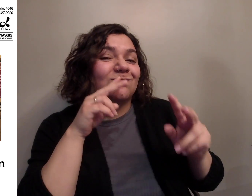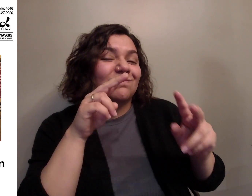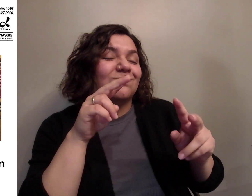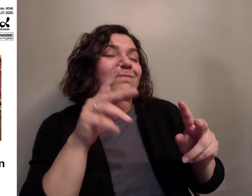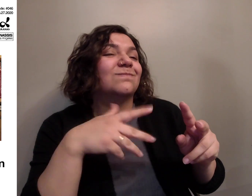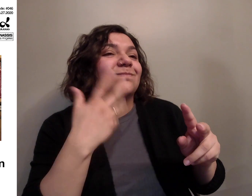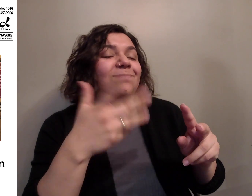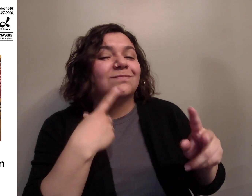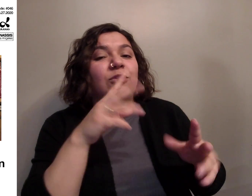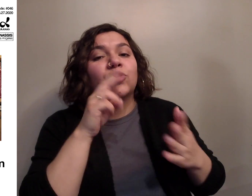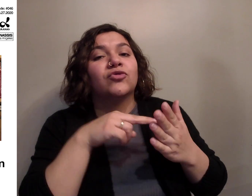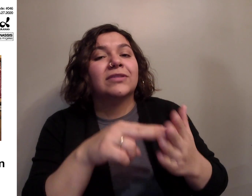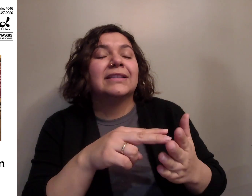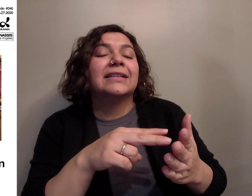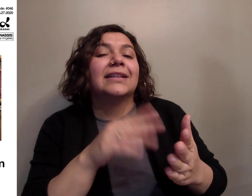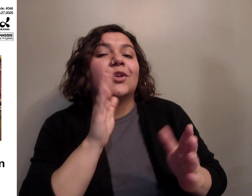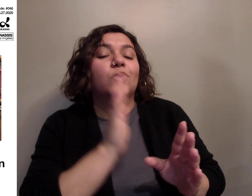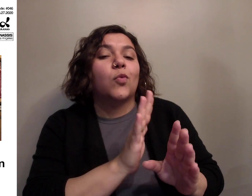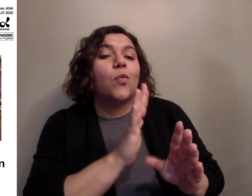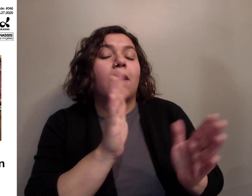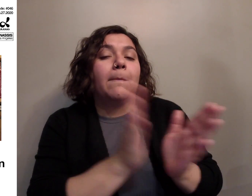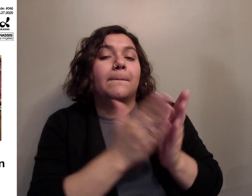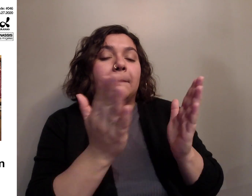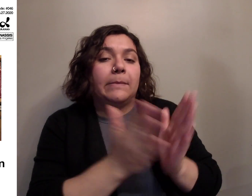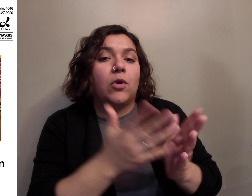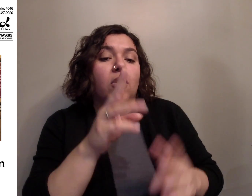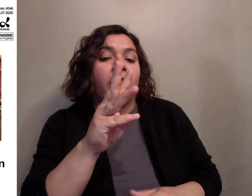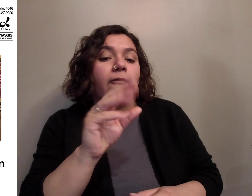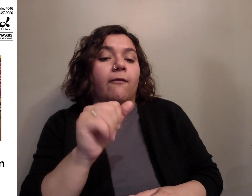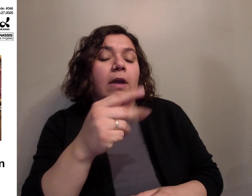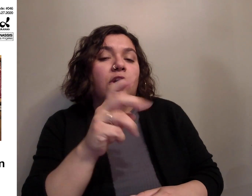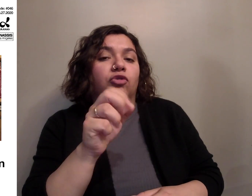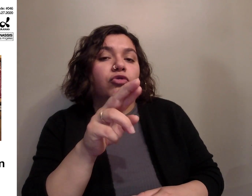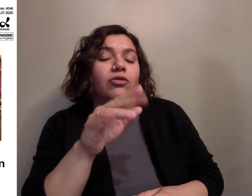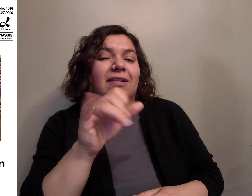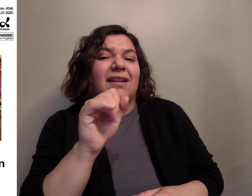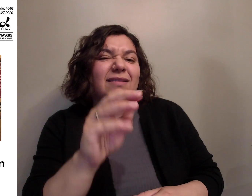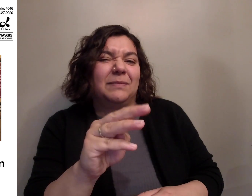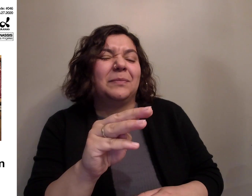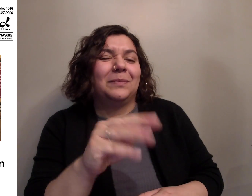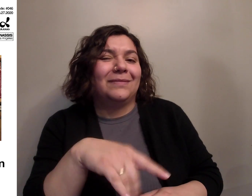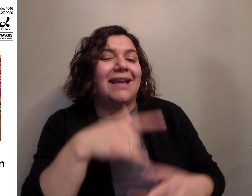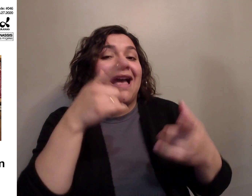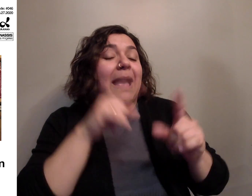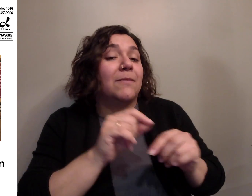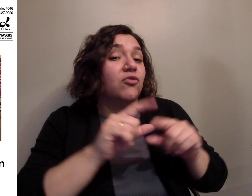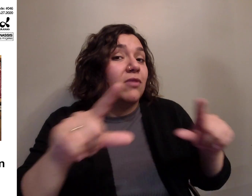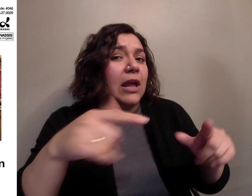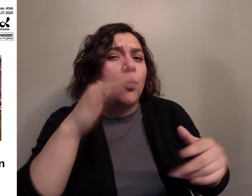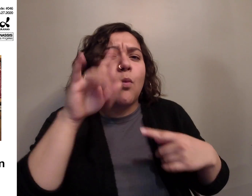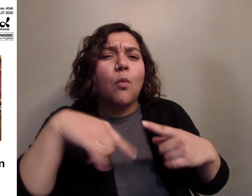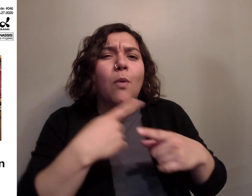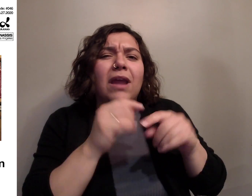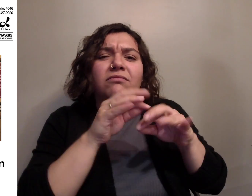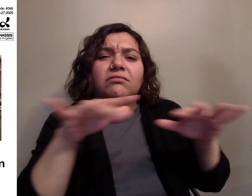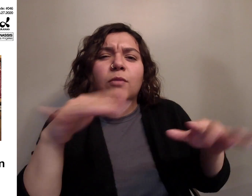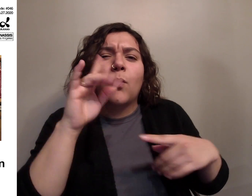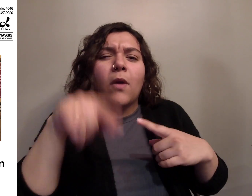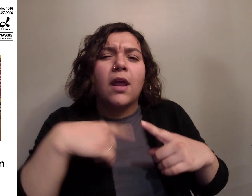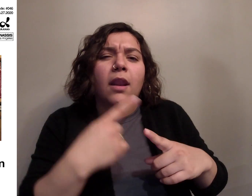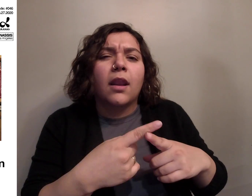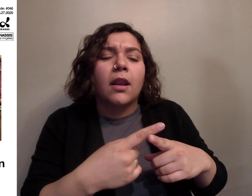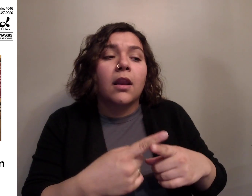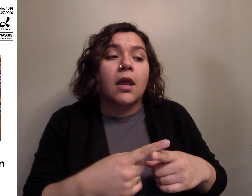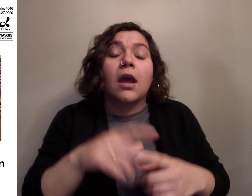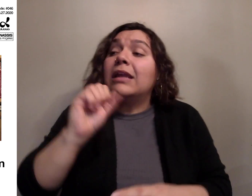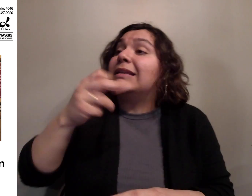And I'm so looking forward to reading your book, Wagnerism, as soon as it comes out. When is